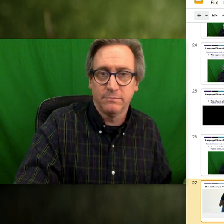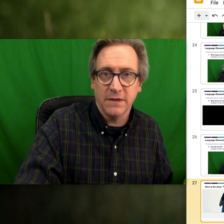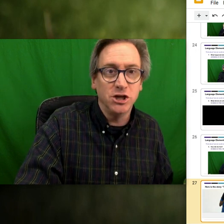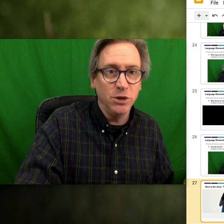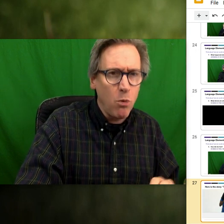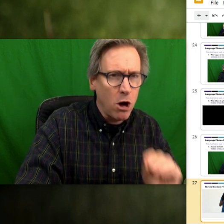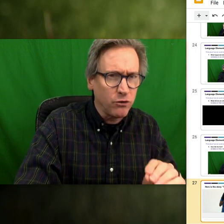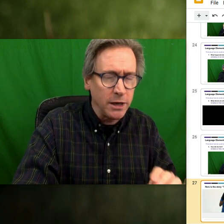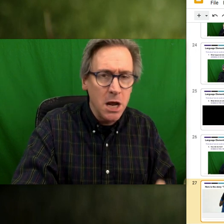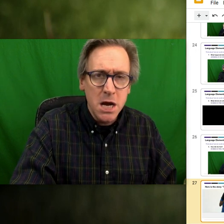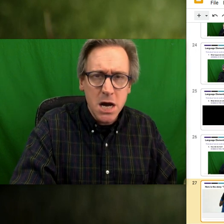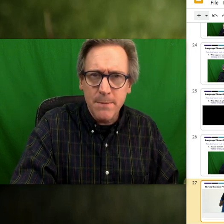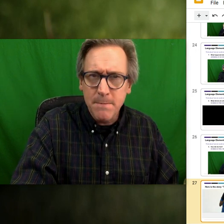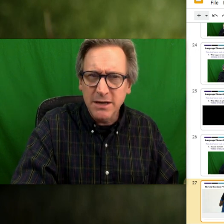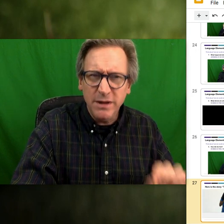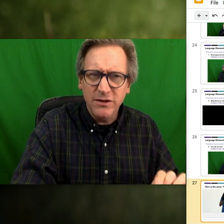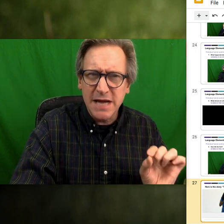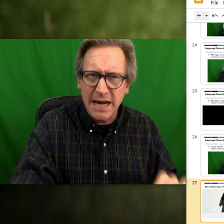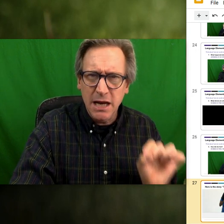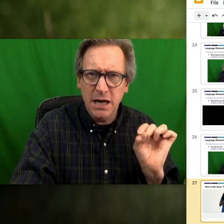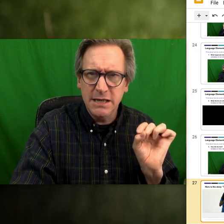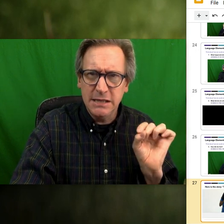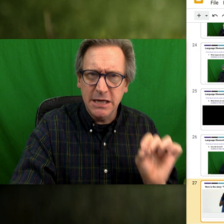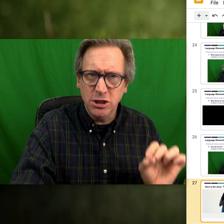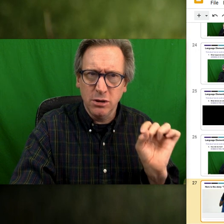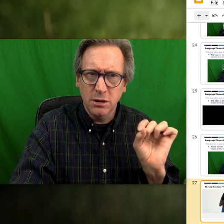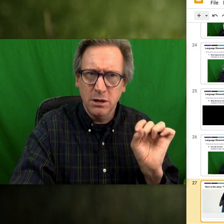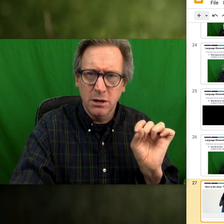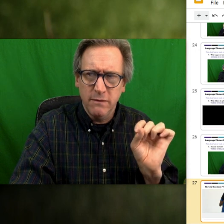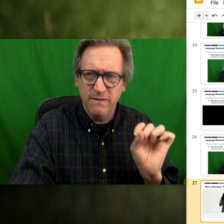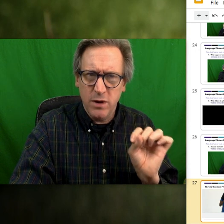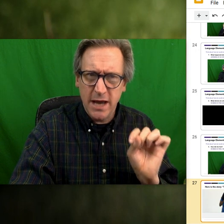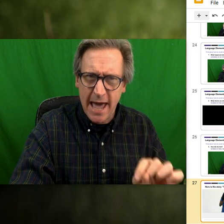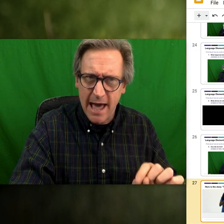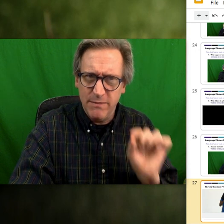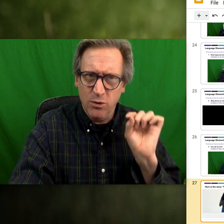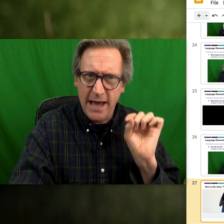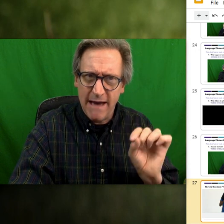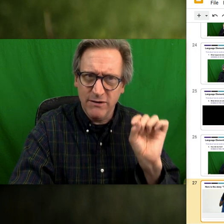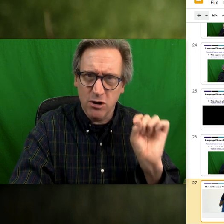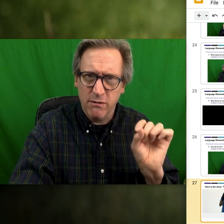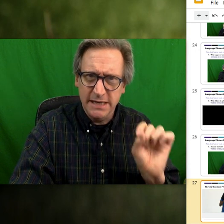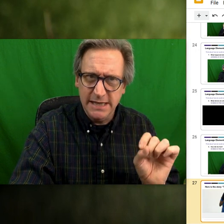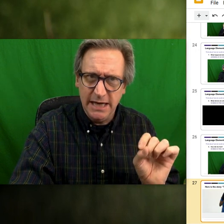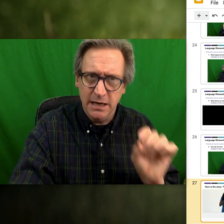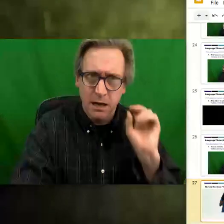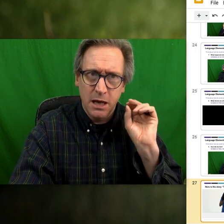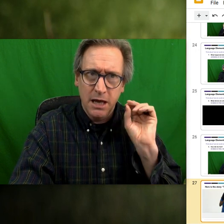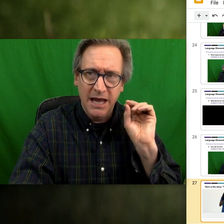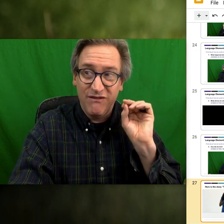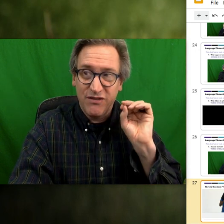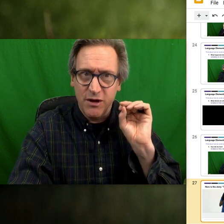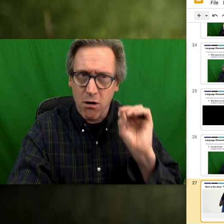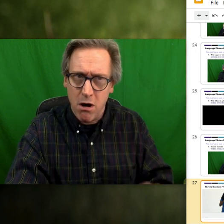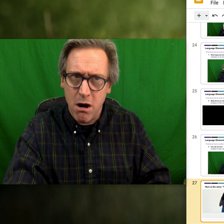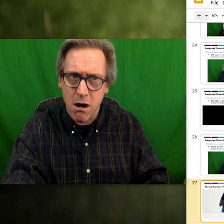And she will walk through it. I don't believe there's any additional vocab that we haven't already seen.